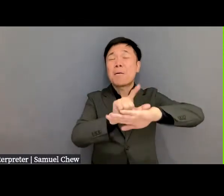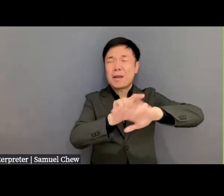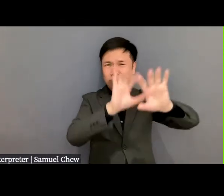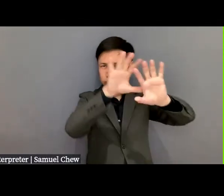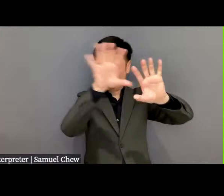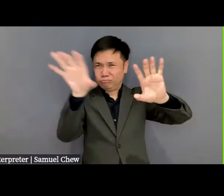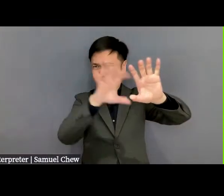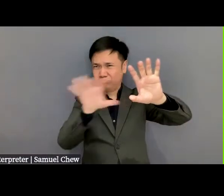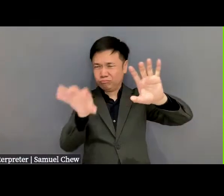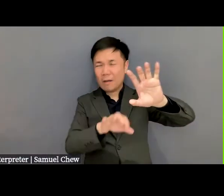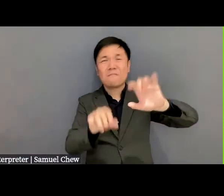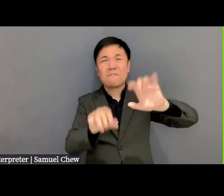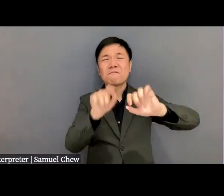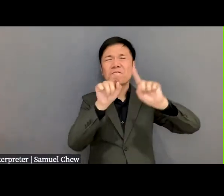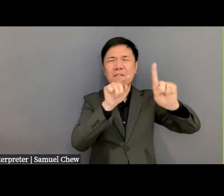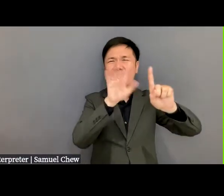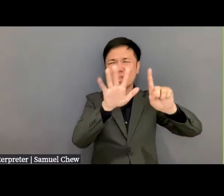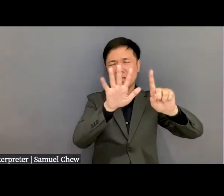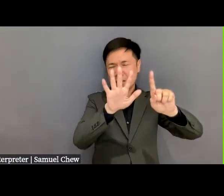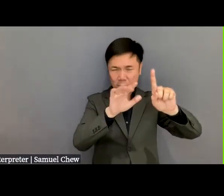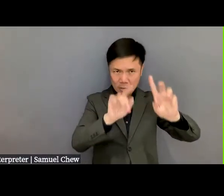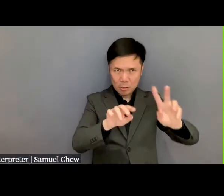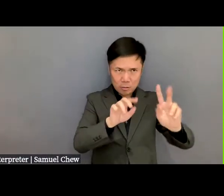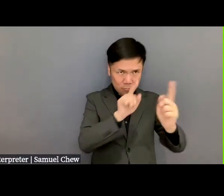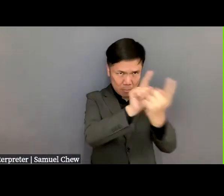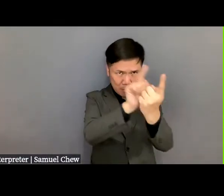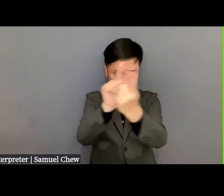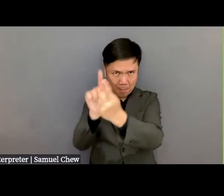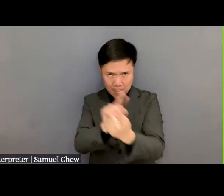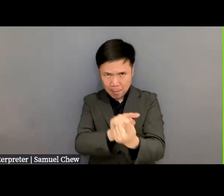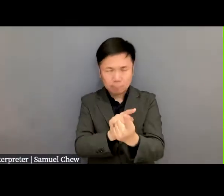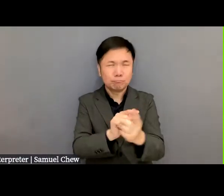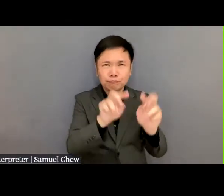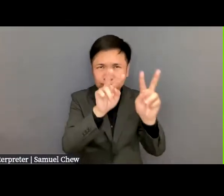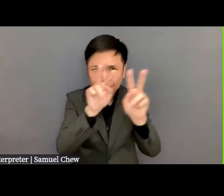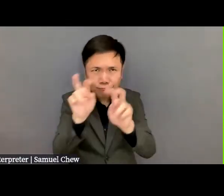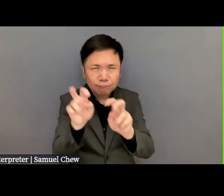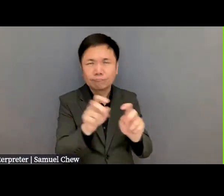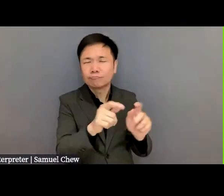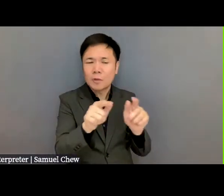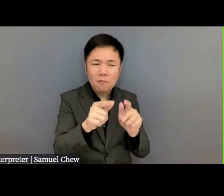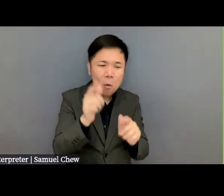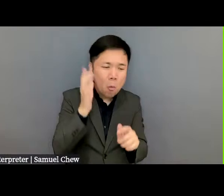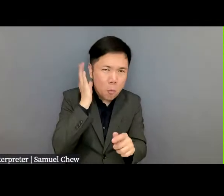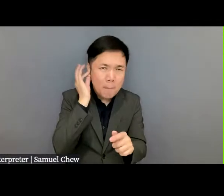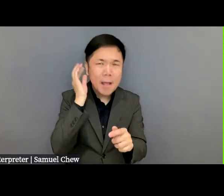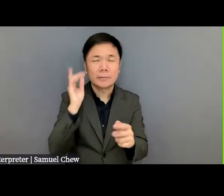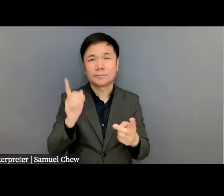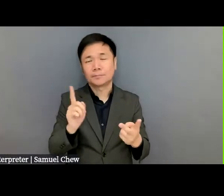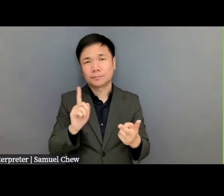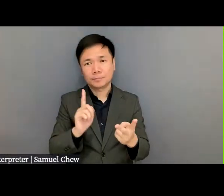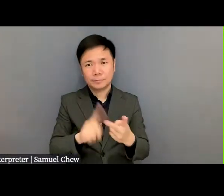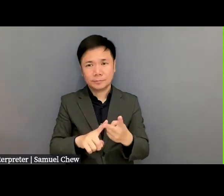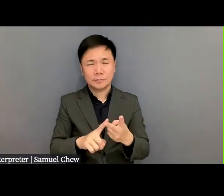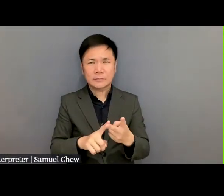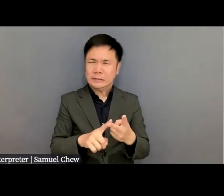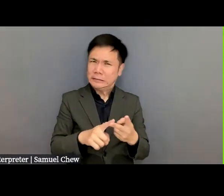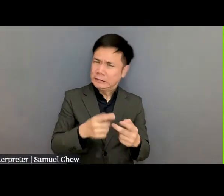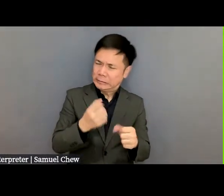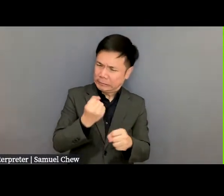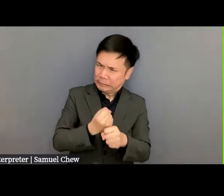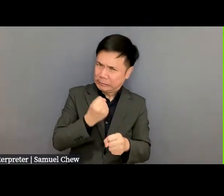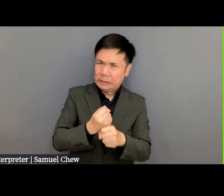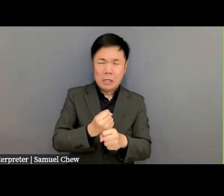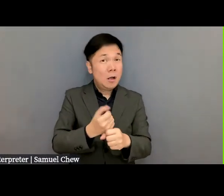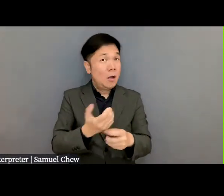she hold meetings with women, and she worked along, brought back